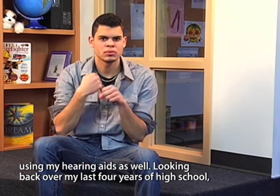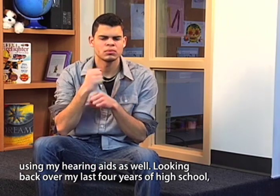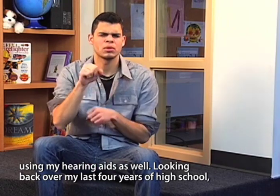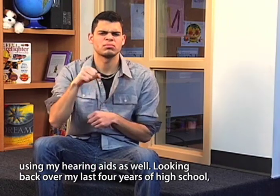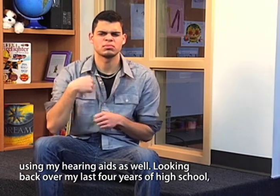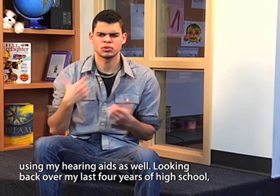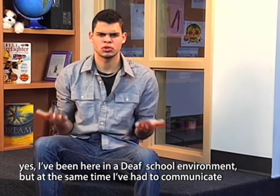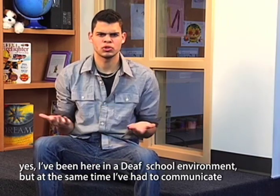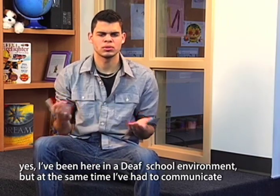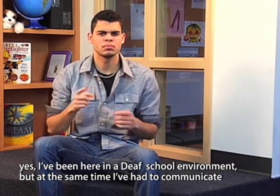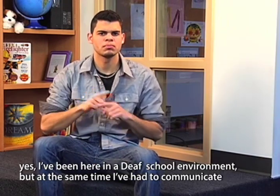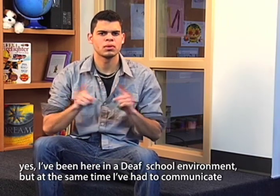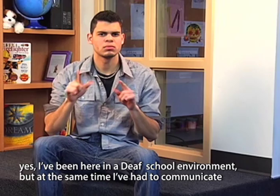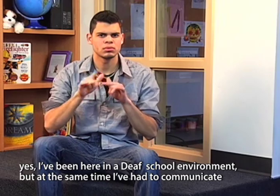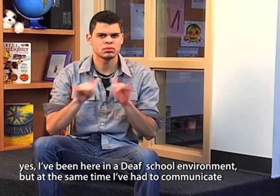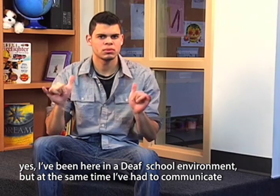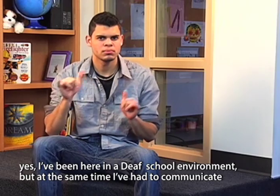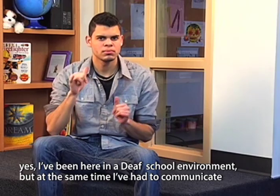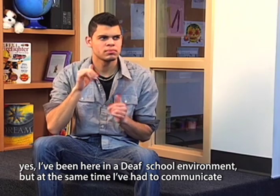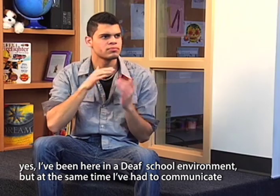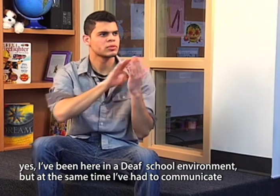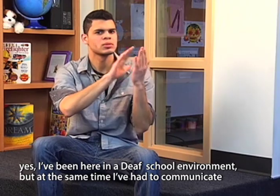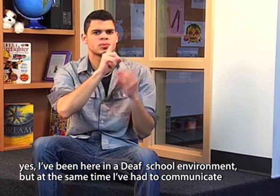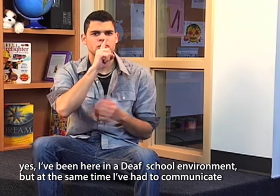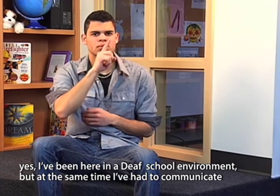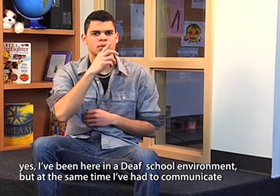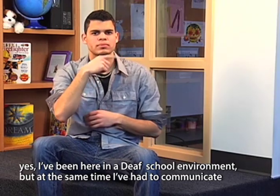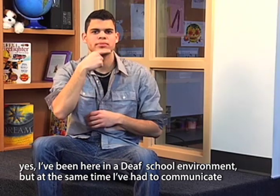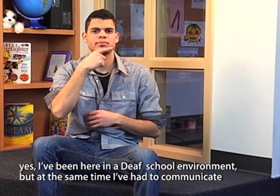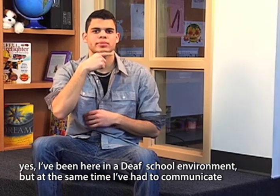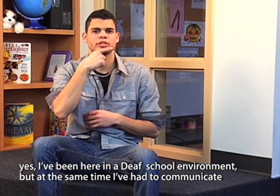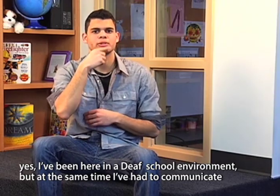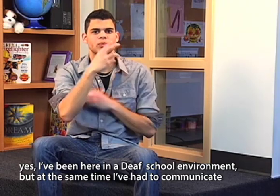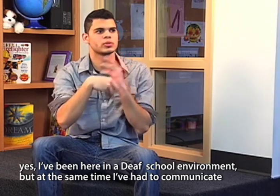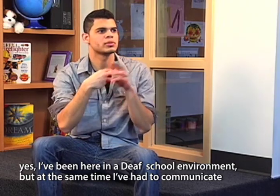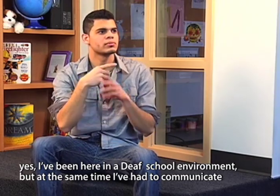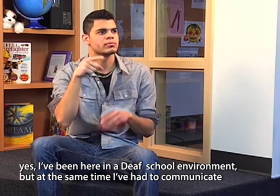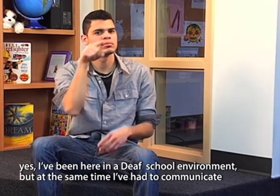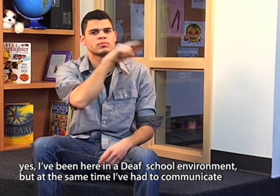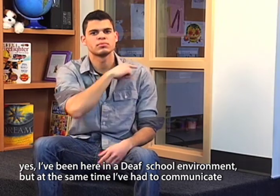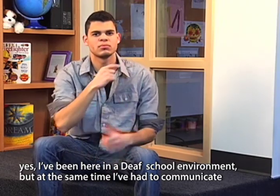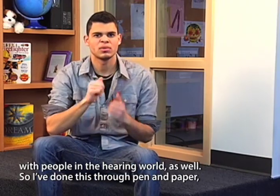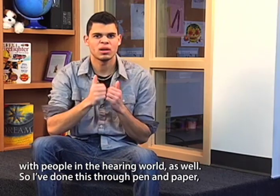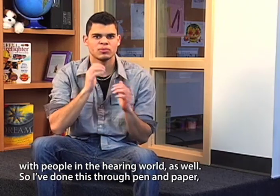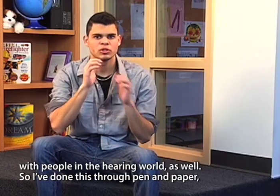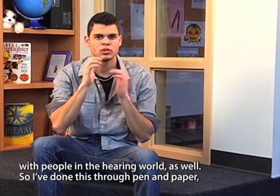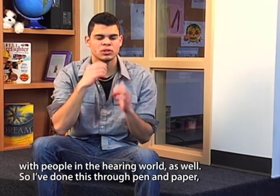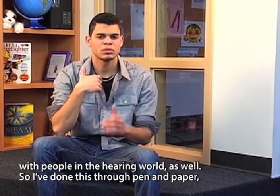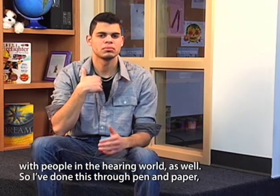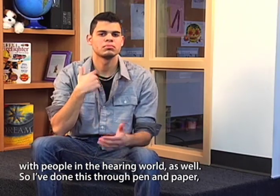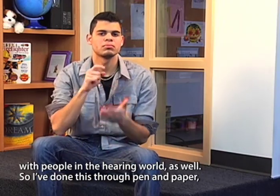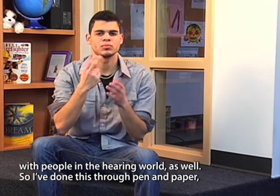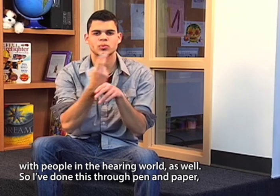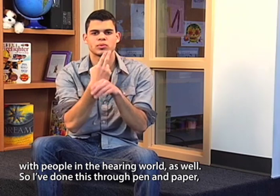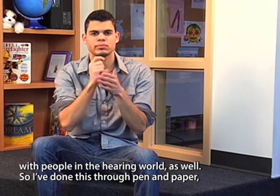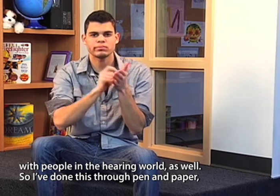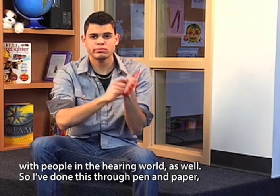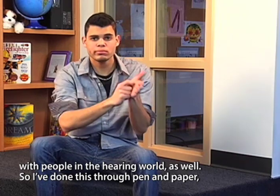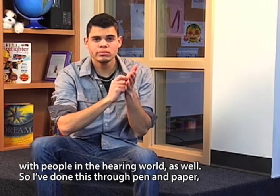high school, yes, I've been here in a deaf school environment, but at the same time I've had to communicate with people in the hearing world as well.